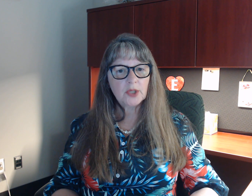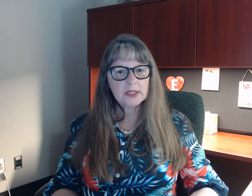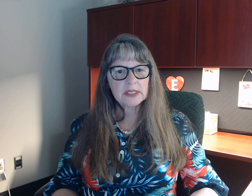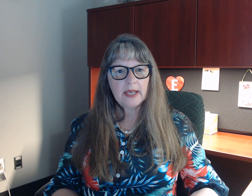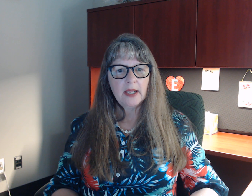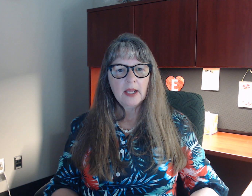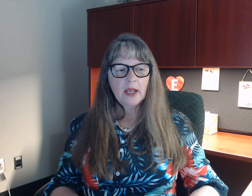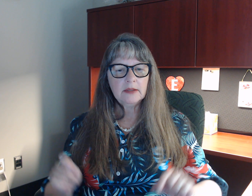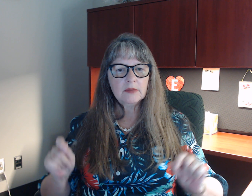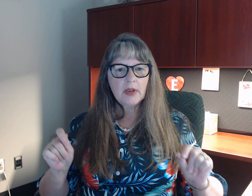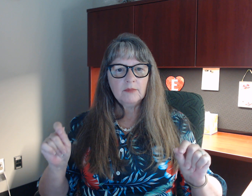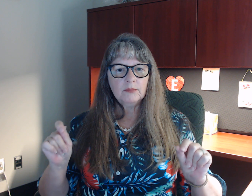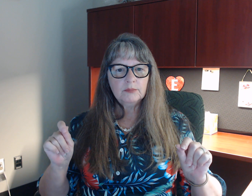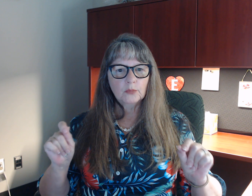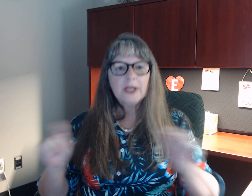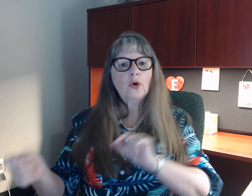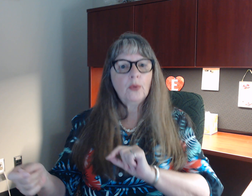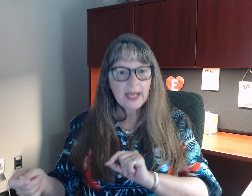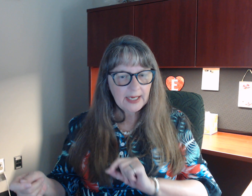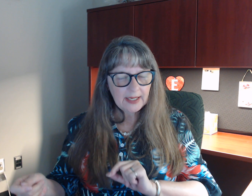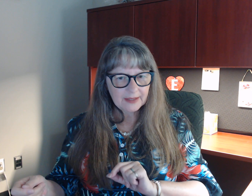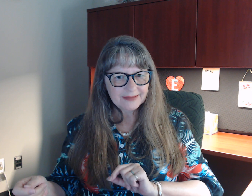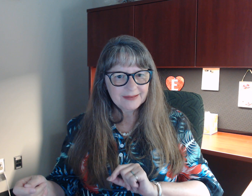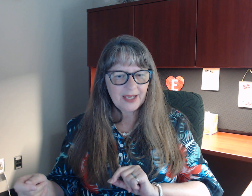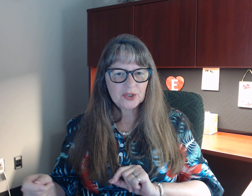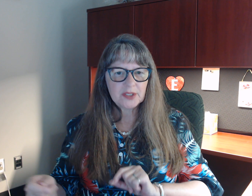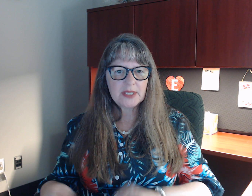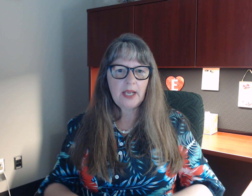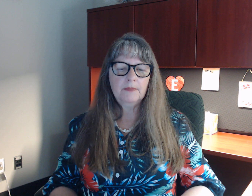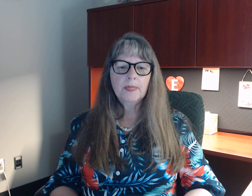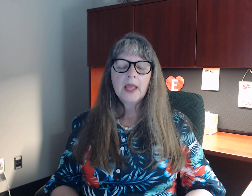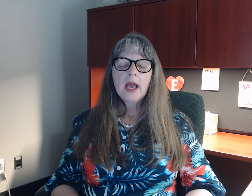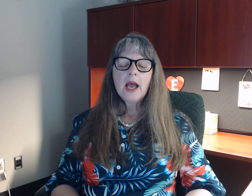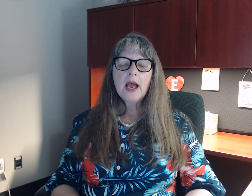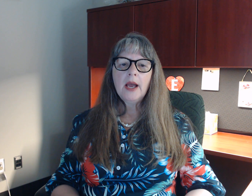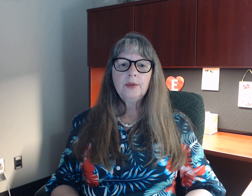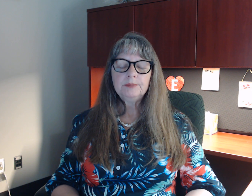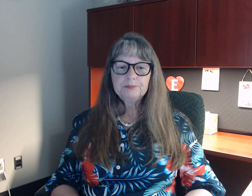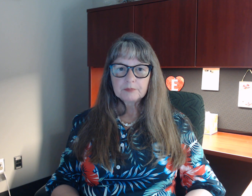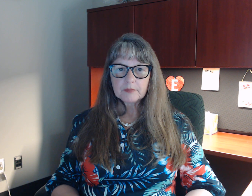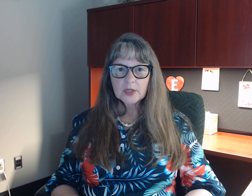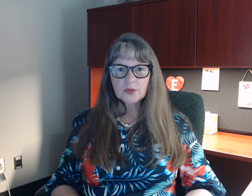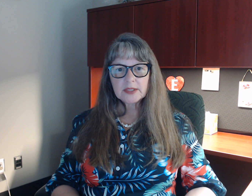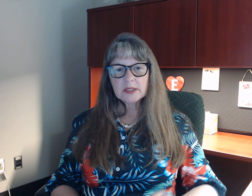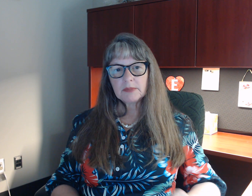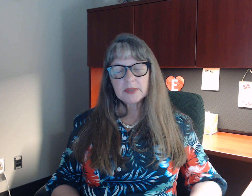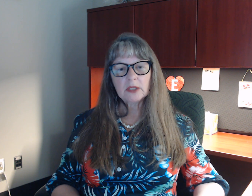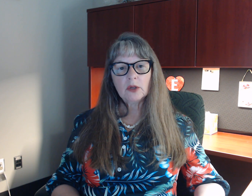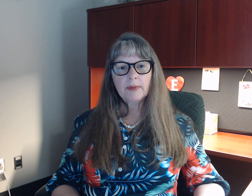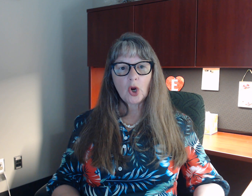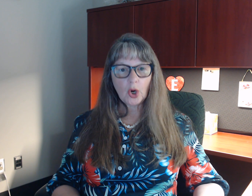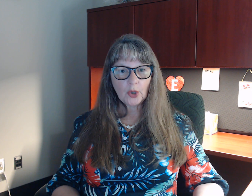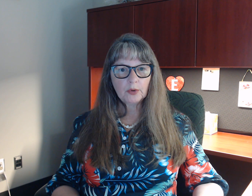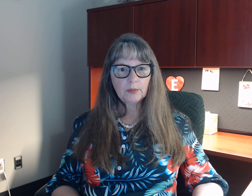that and recreate it, I should say. Um, so that's sometimes a little bit harder because